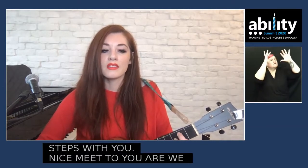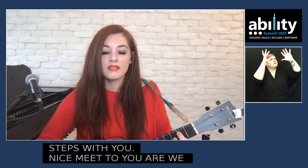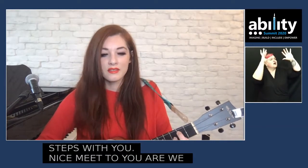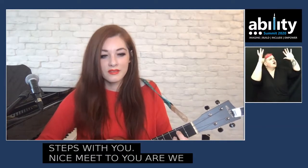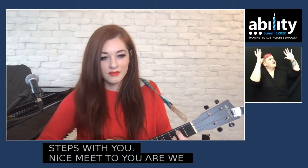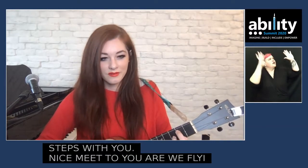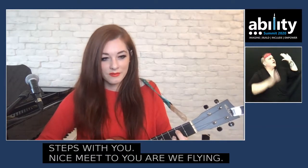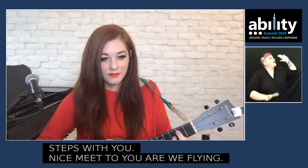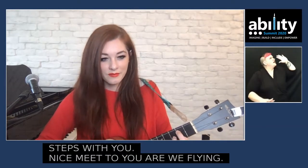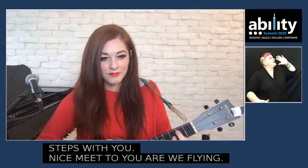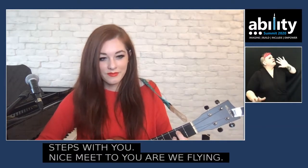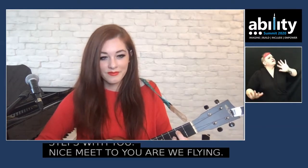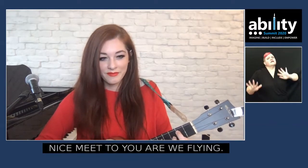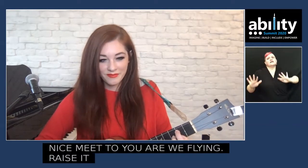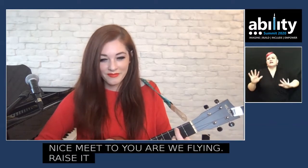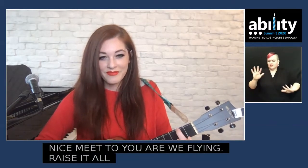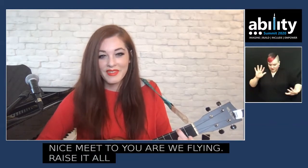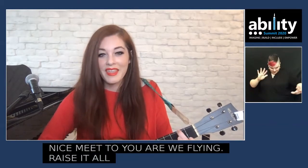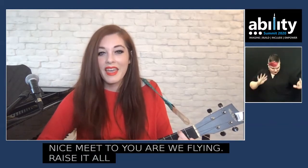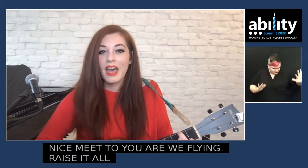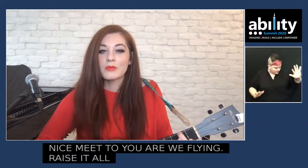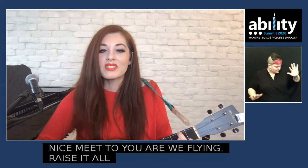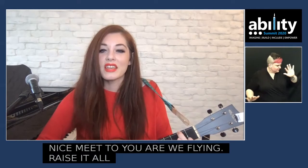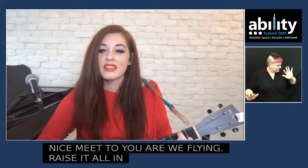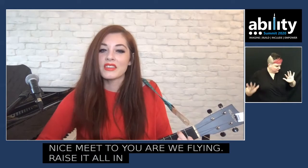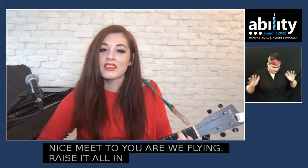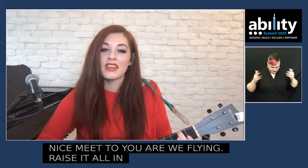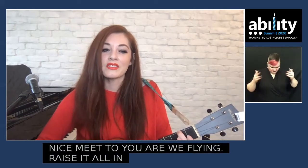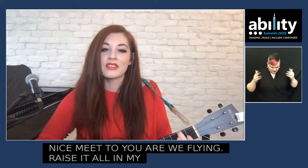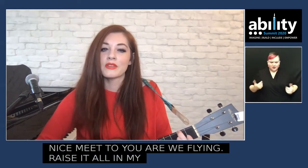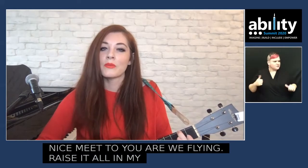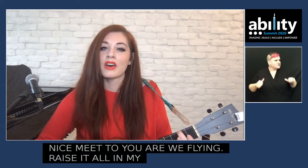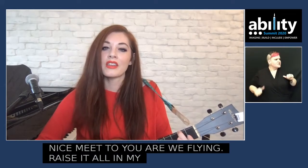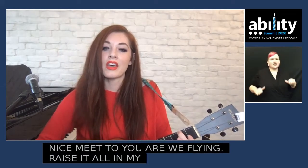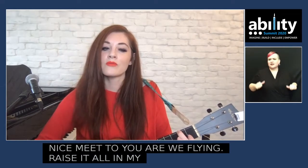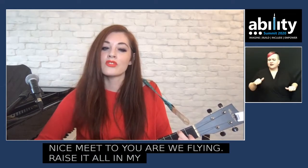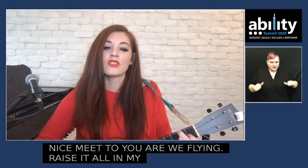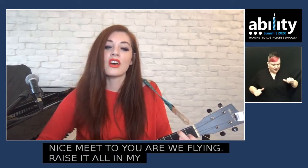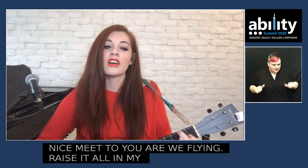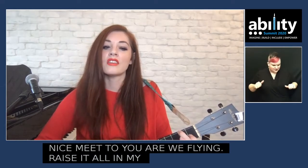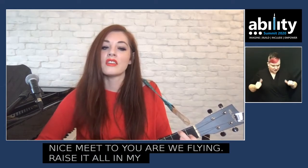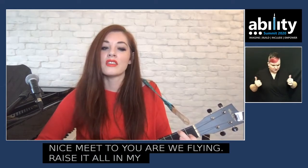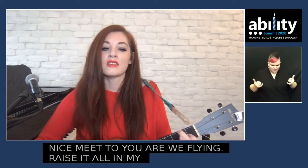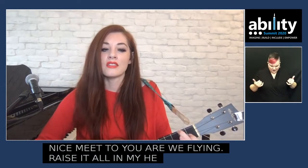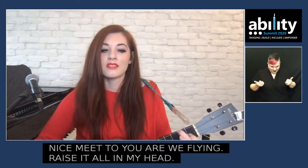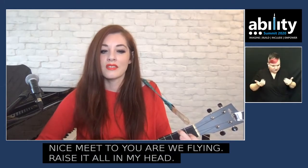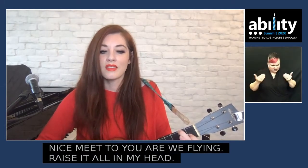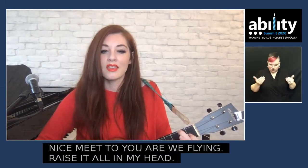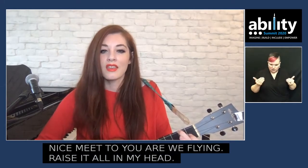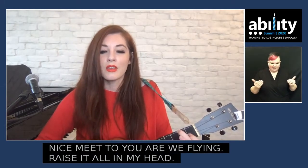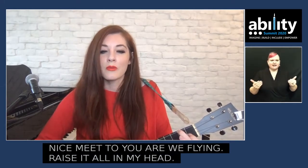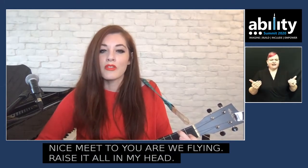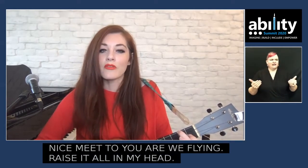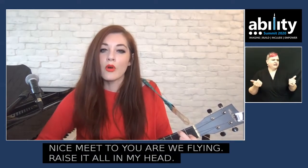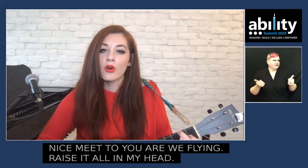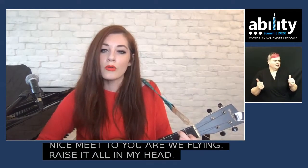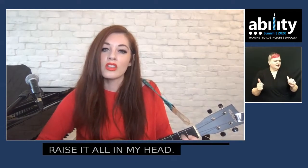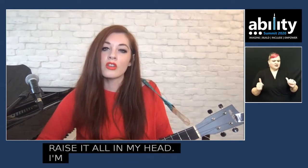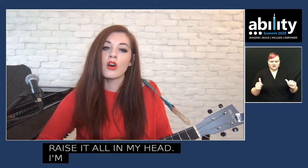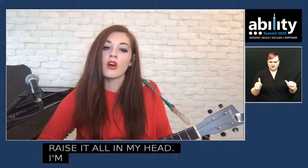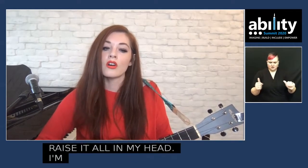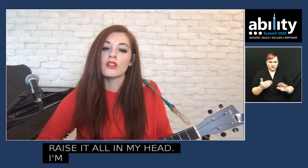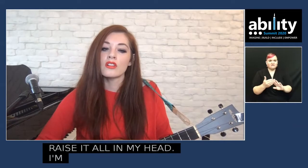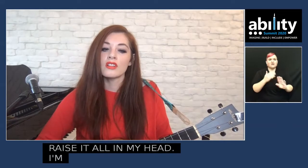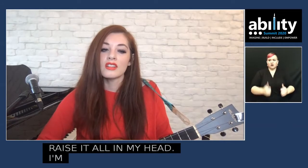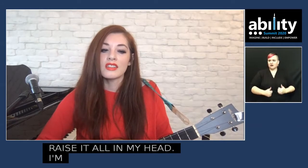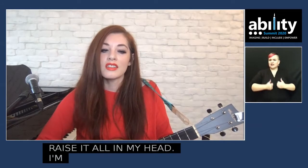head? I'm second guessing, but I trying before